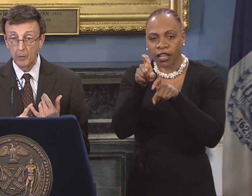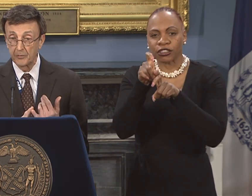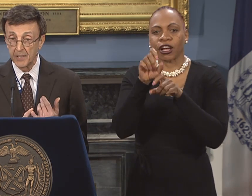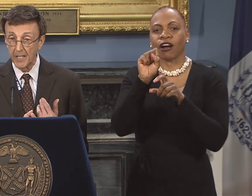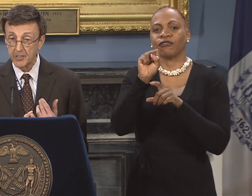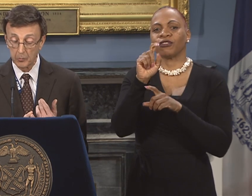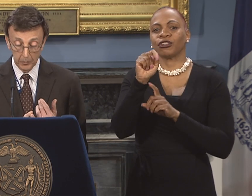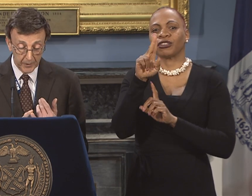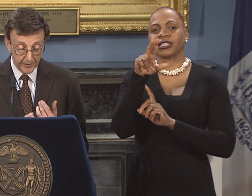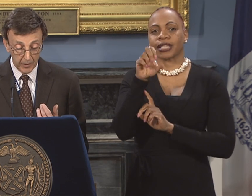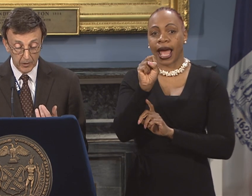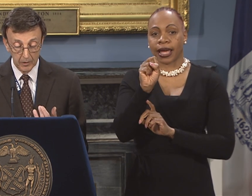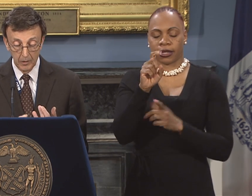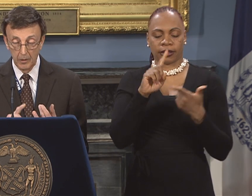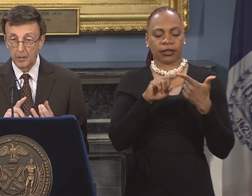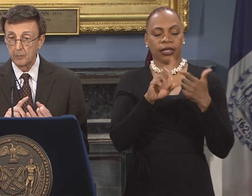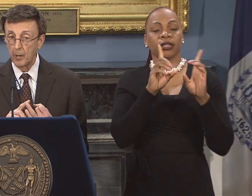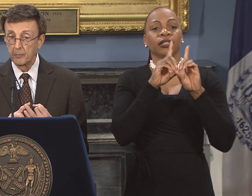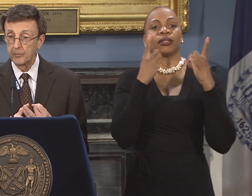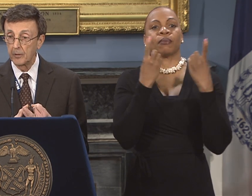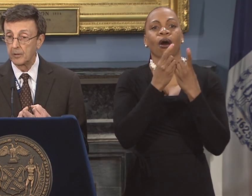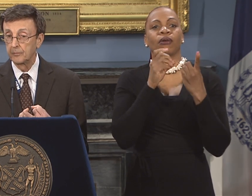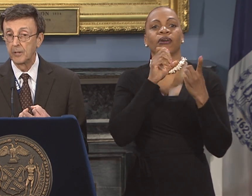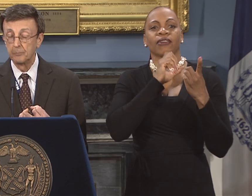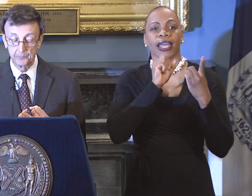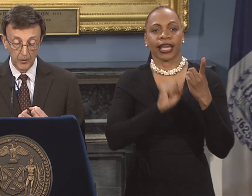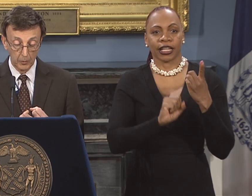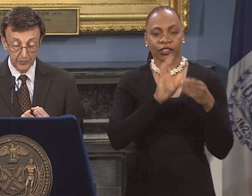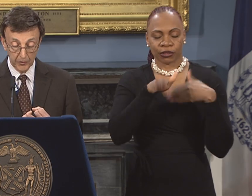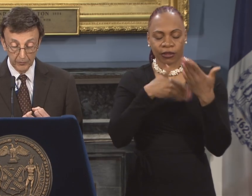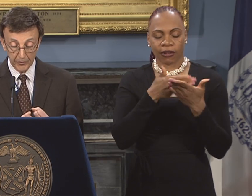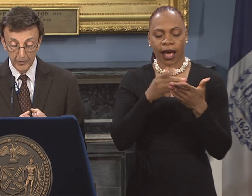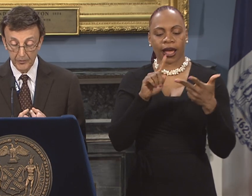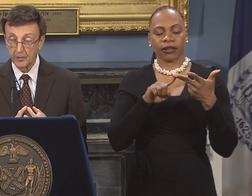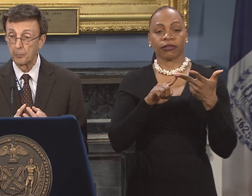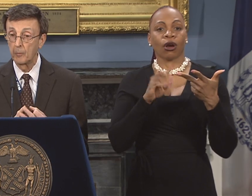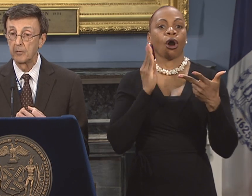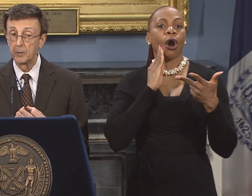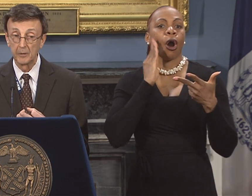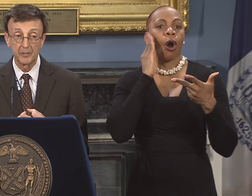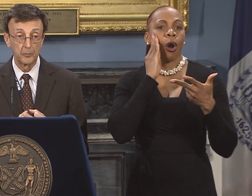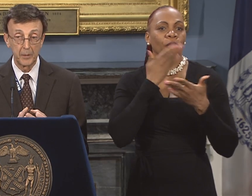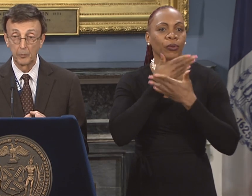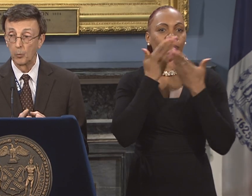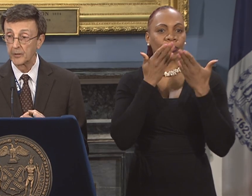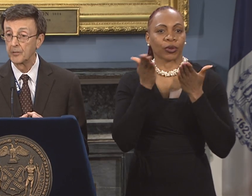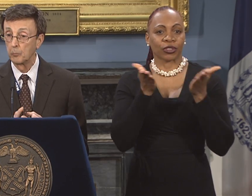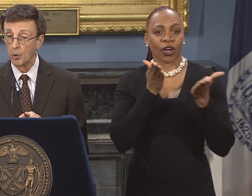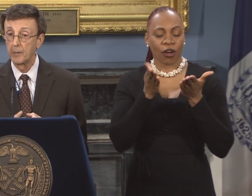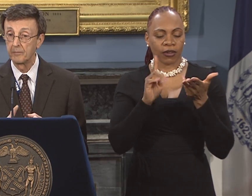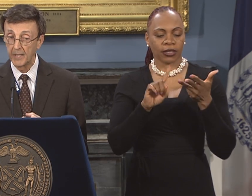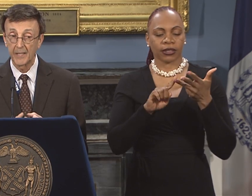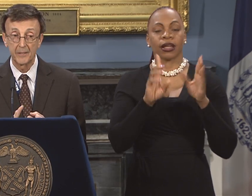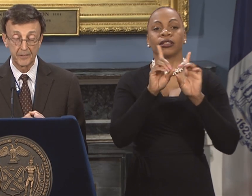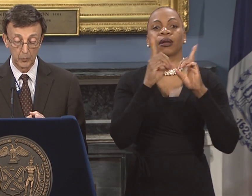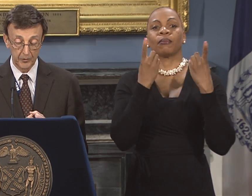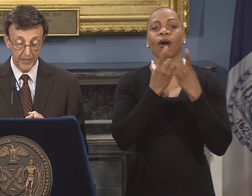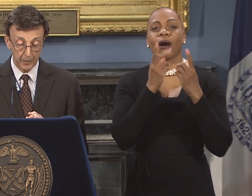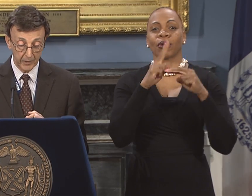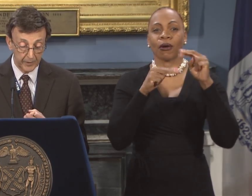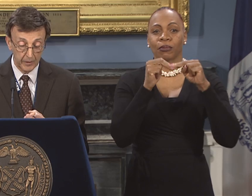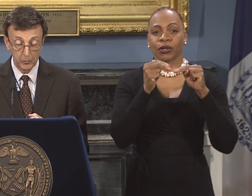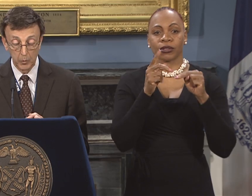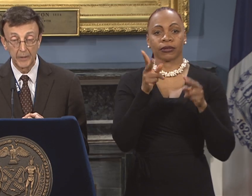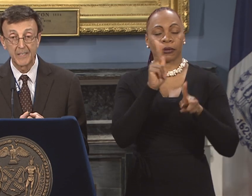have the Department for the Aging will be there, Department of Homeless Services, Department of Buildings for people who want to know more about vacates and